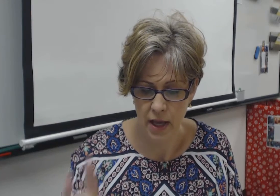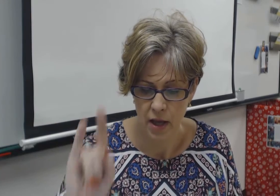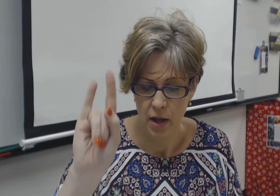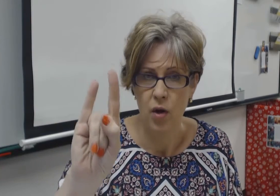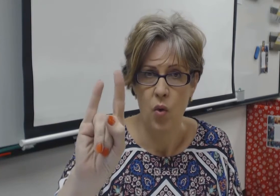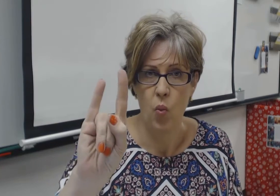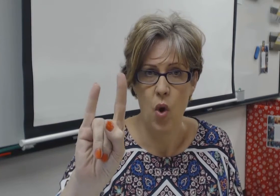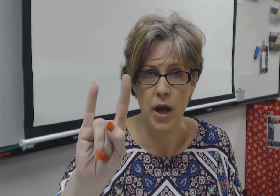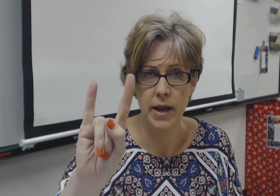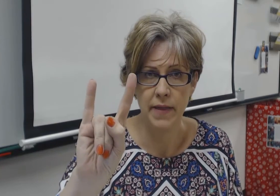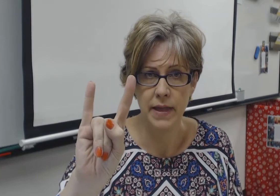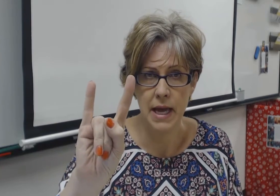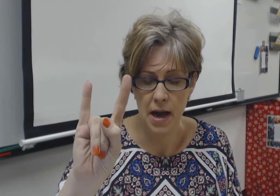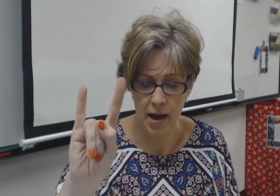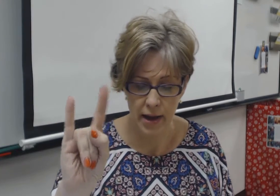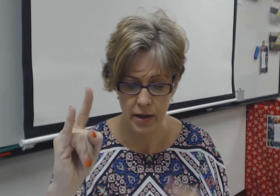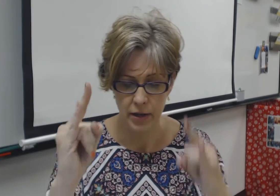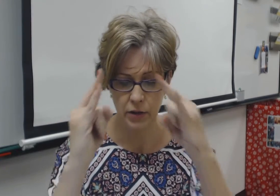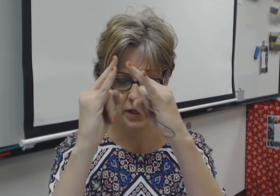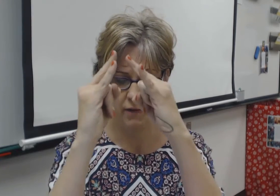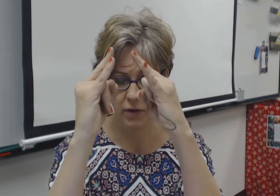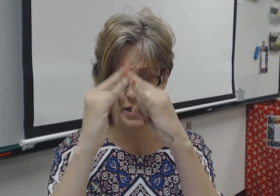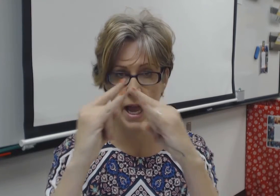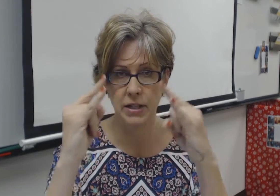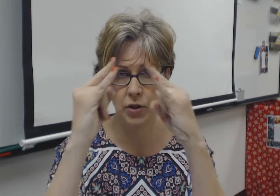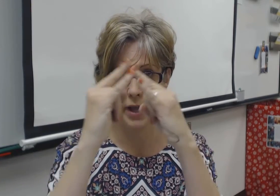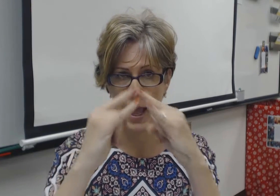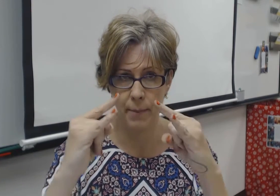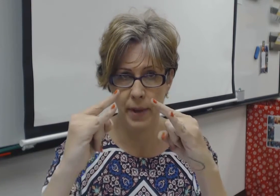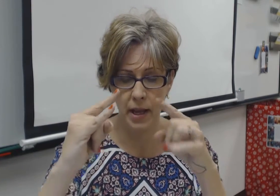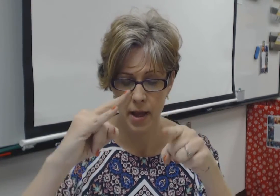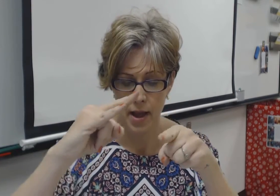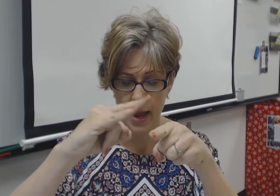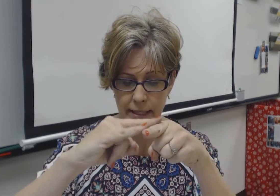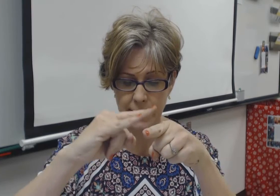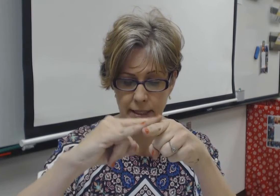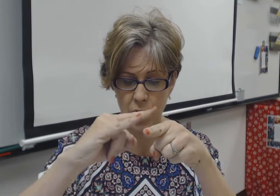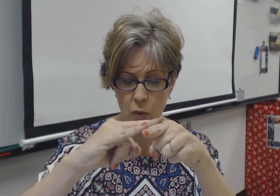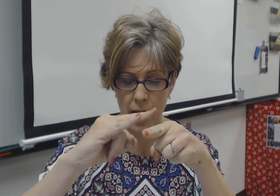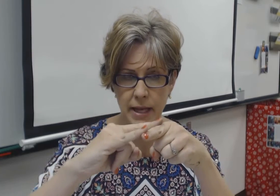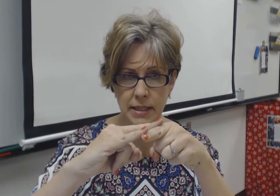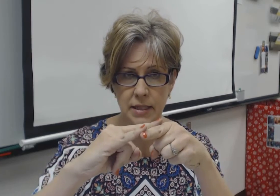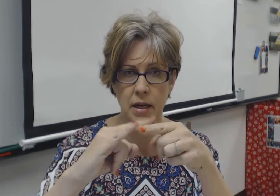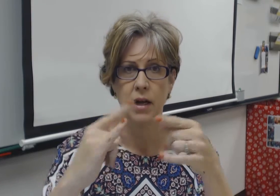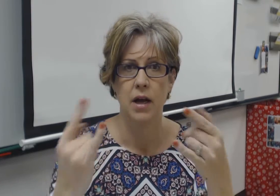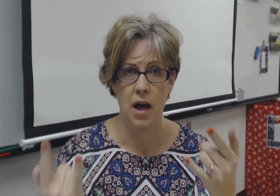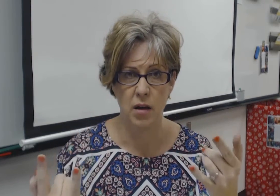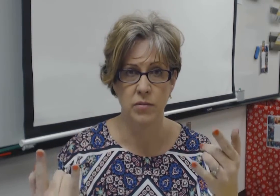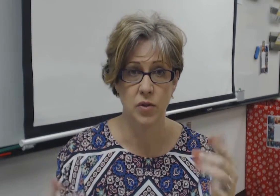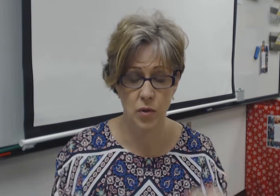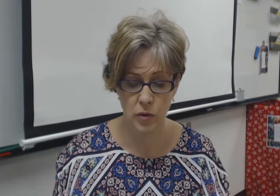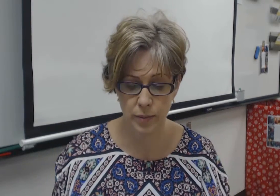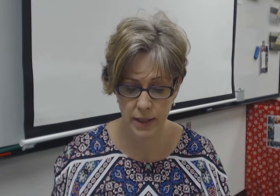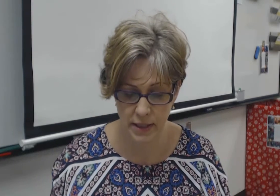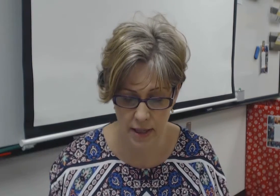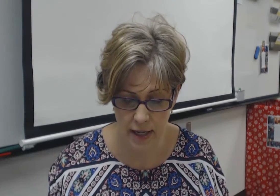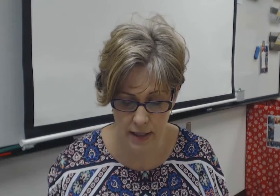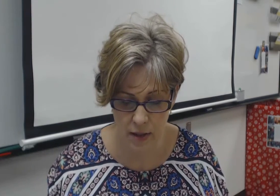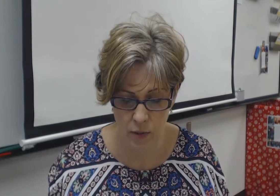The 1 and the I, you'll see for tent or camping and cigarette. So those would be signs that would